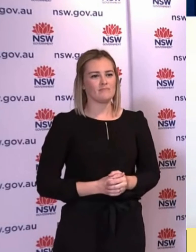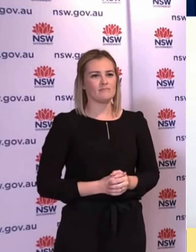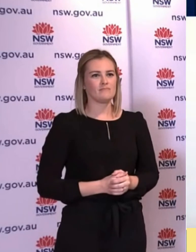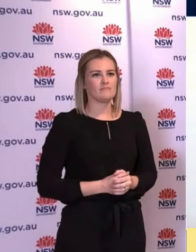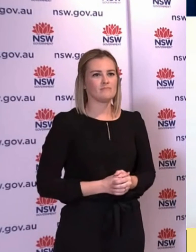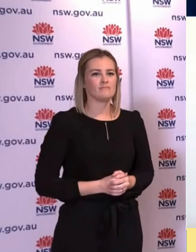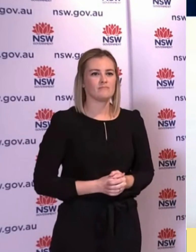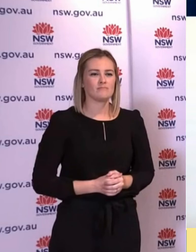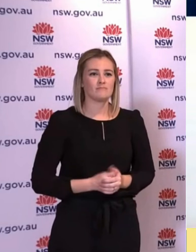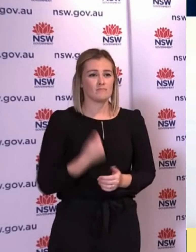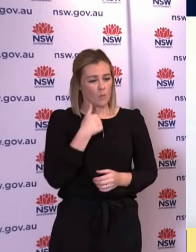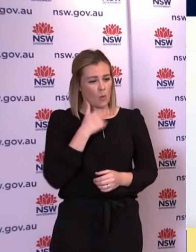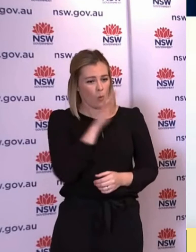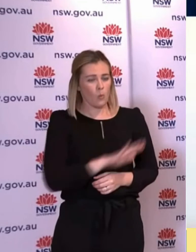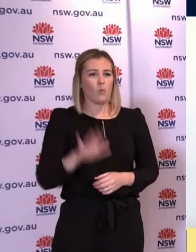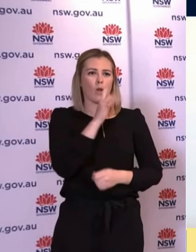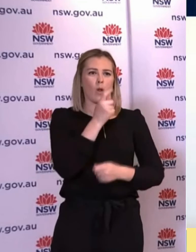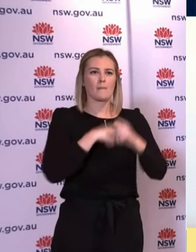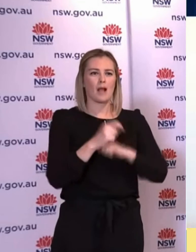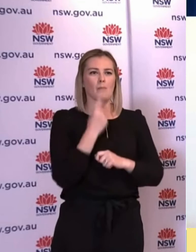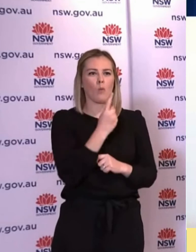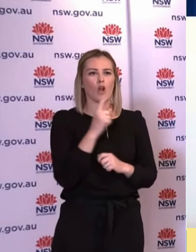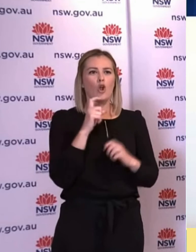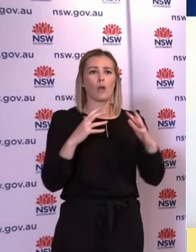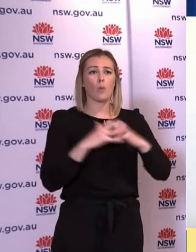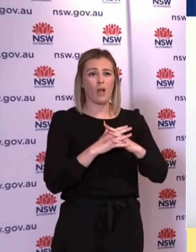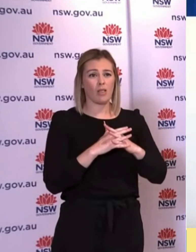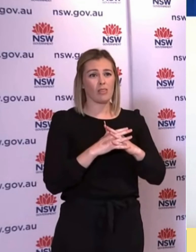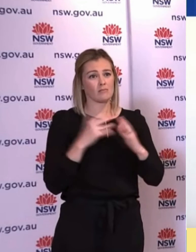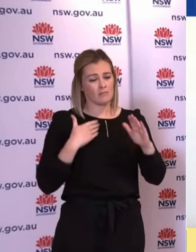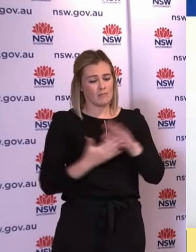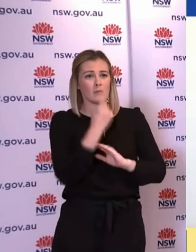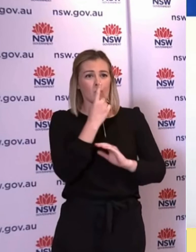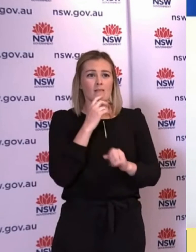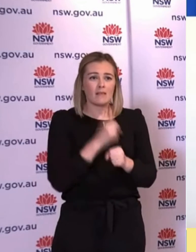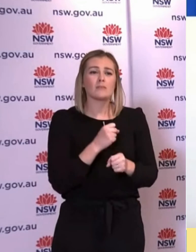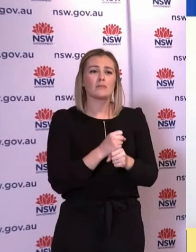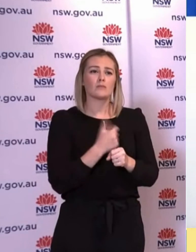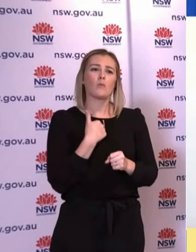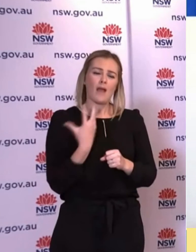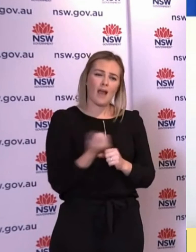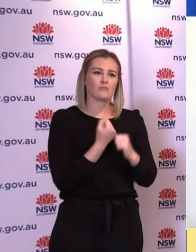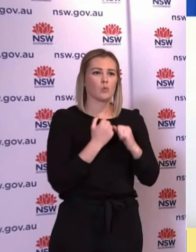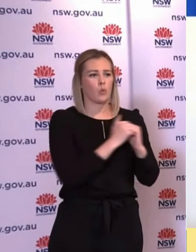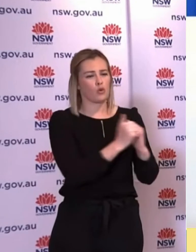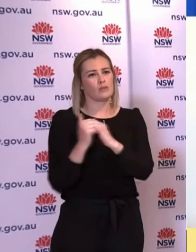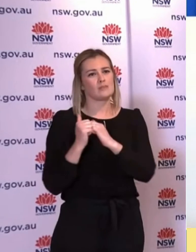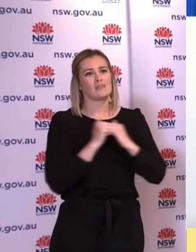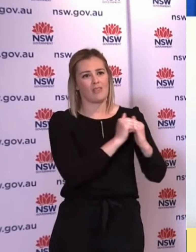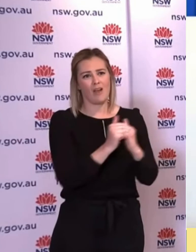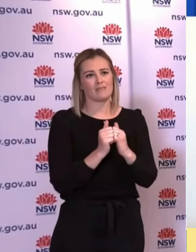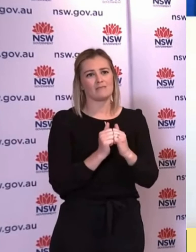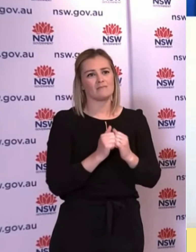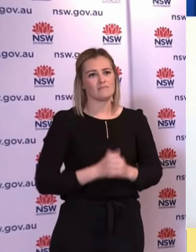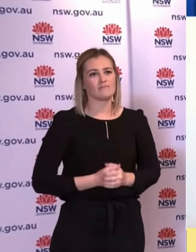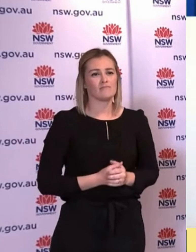together as one Commonwealth. We are one Commonwealth, and I think that we have to move forward hoping that each of those jurisdictions will do what they